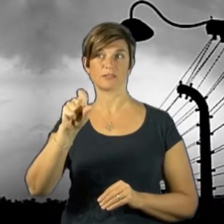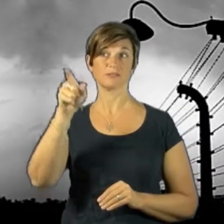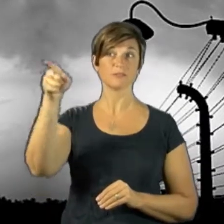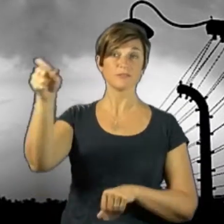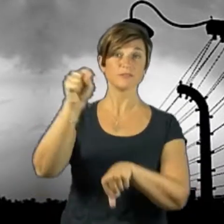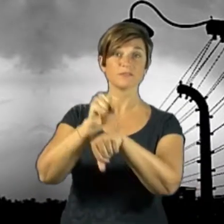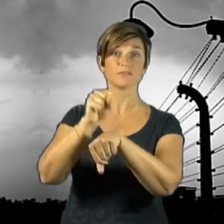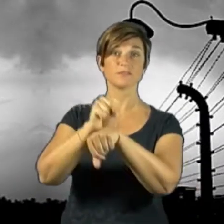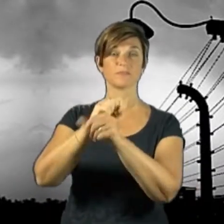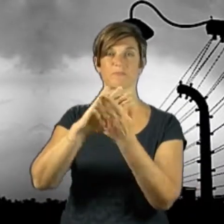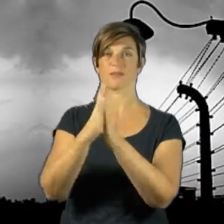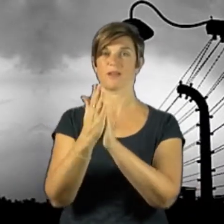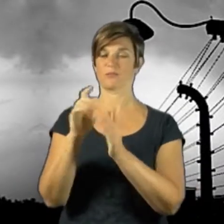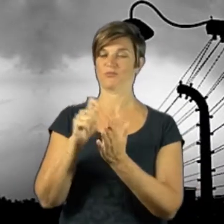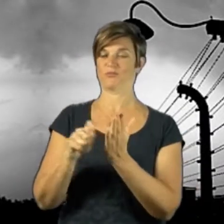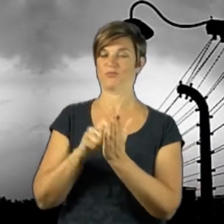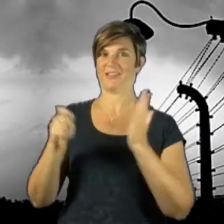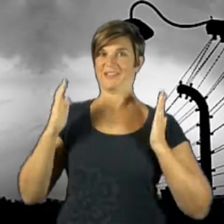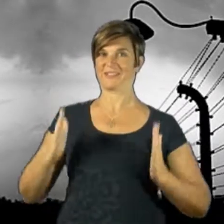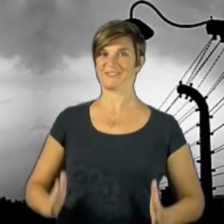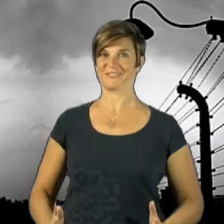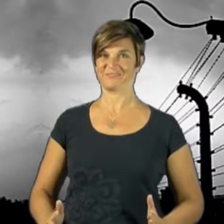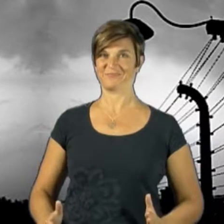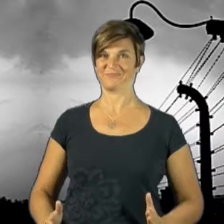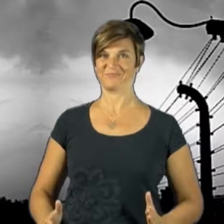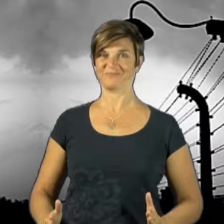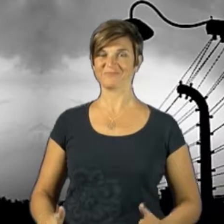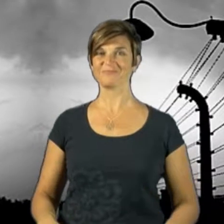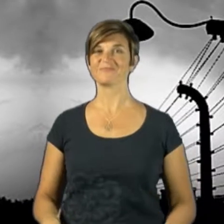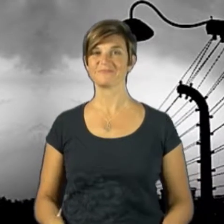writer in the Netherlands.